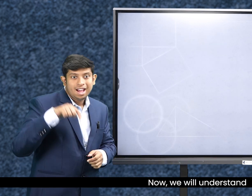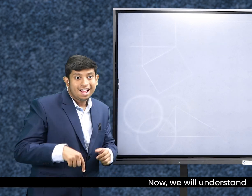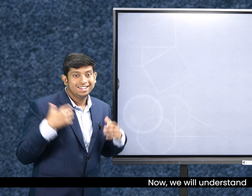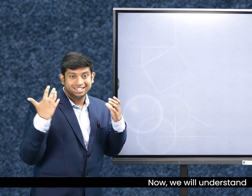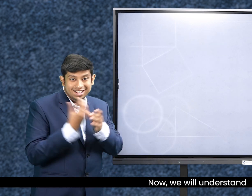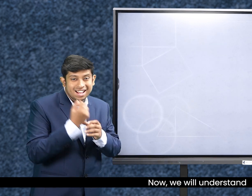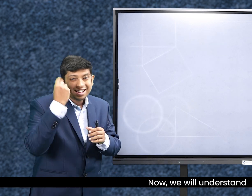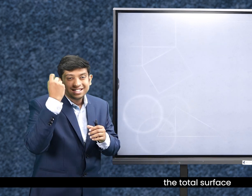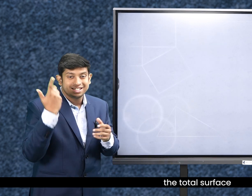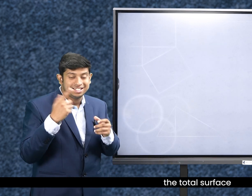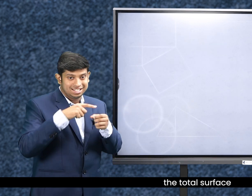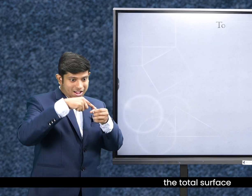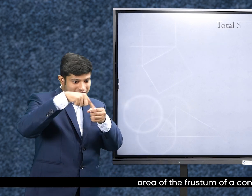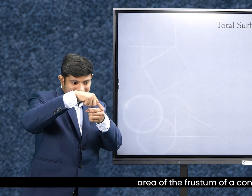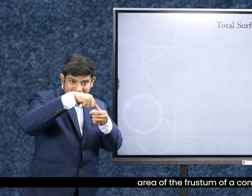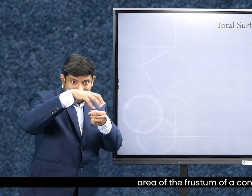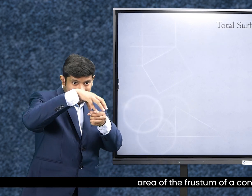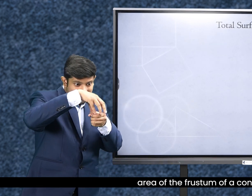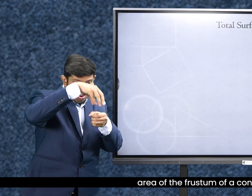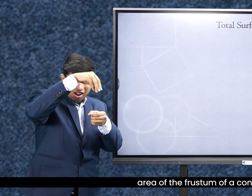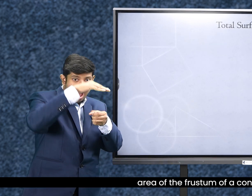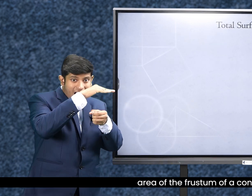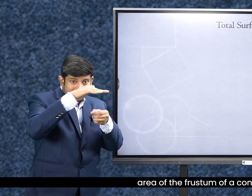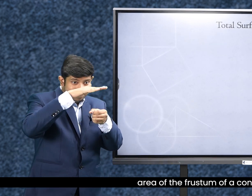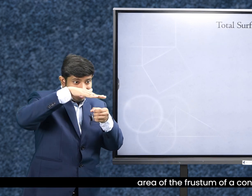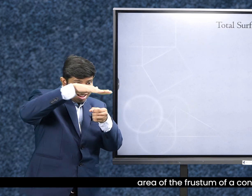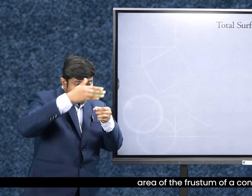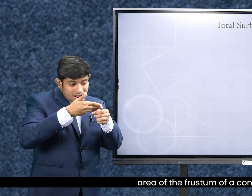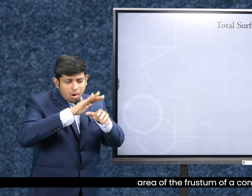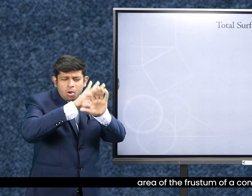Now, we will understand the total surface area of the frustum of a cone.